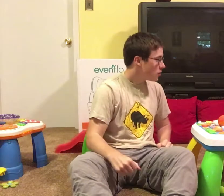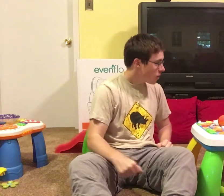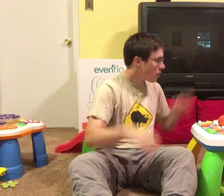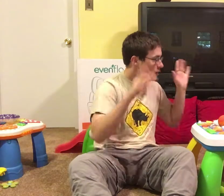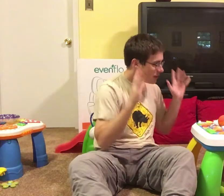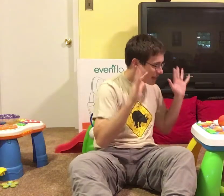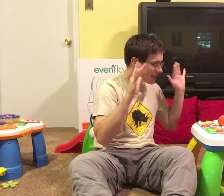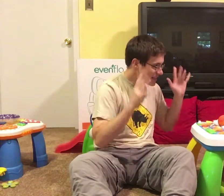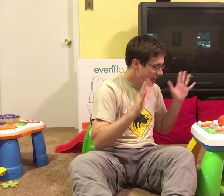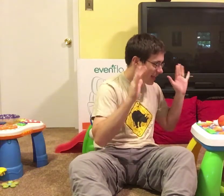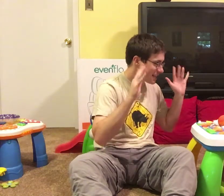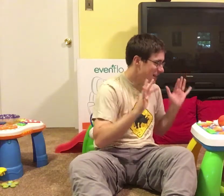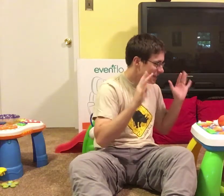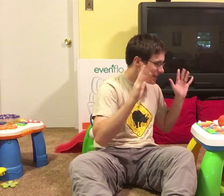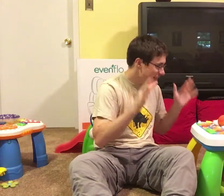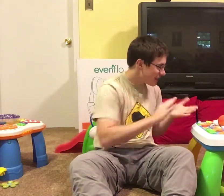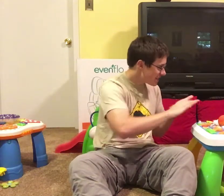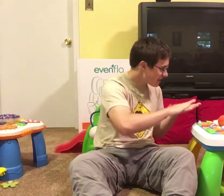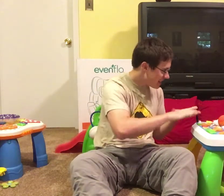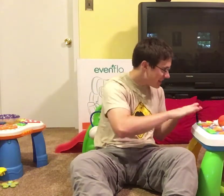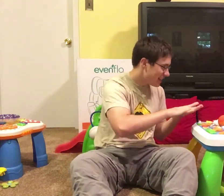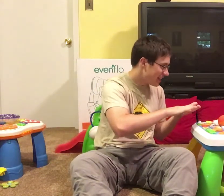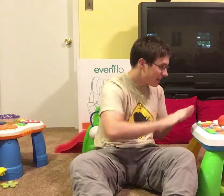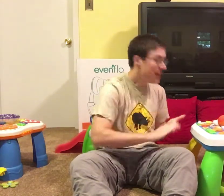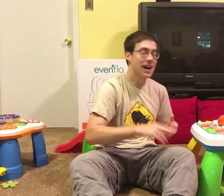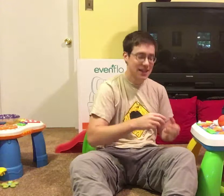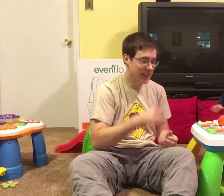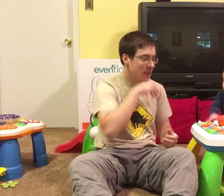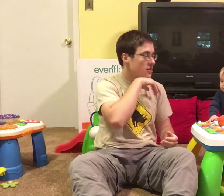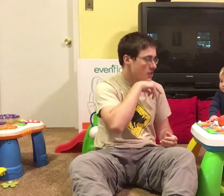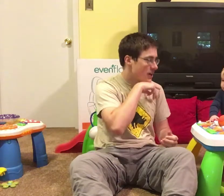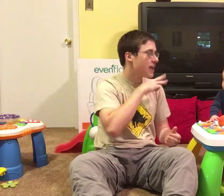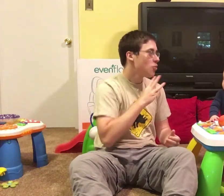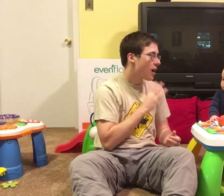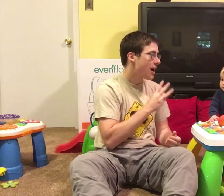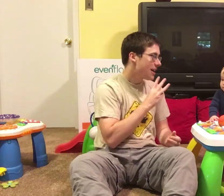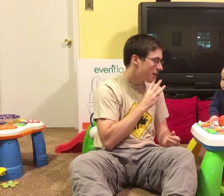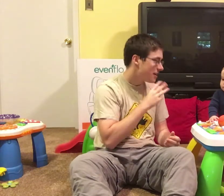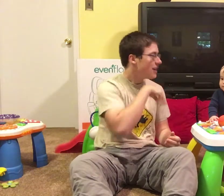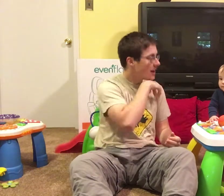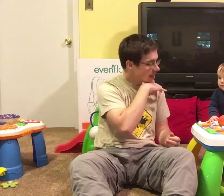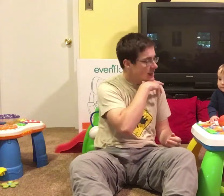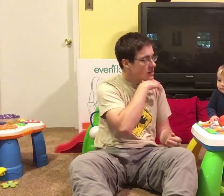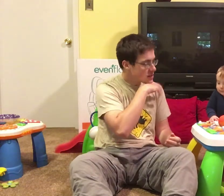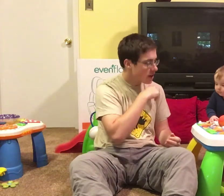no, look at these hands, they're clean. A little dirt and water, a little dirt